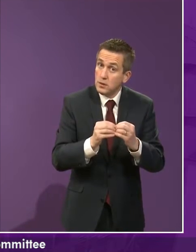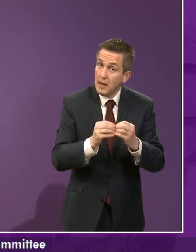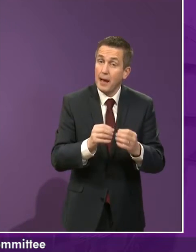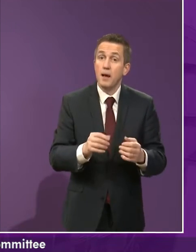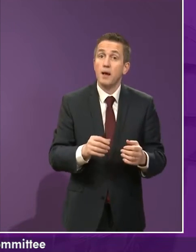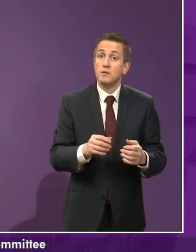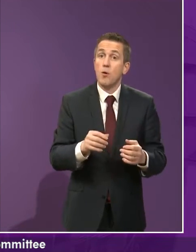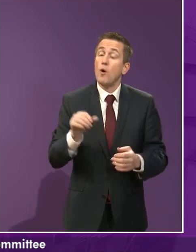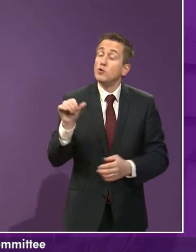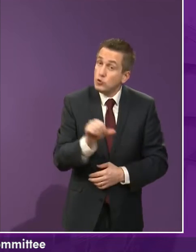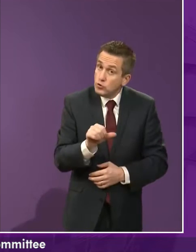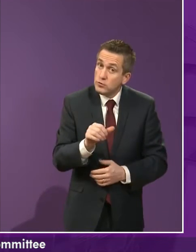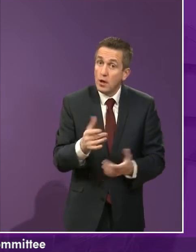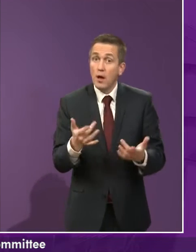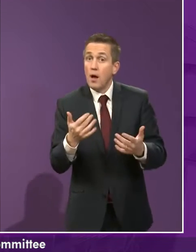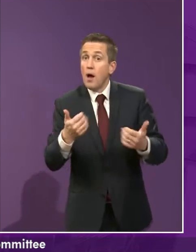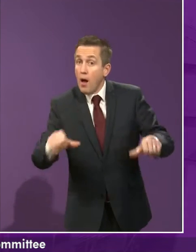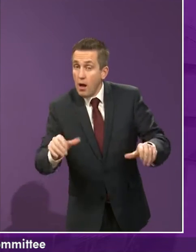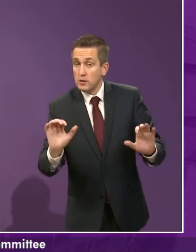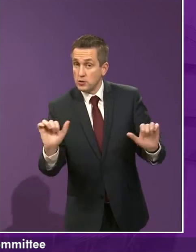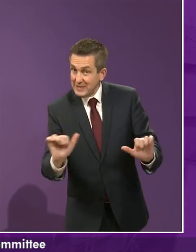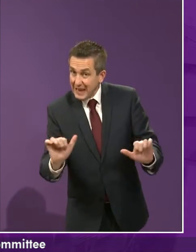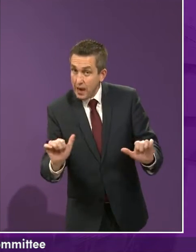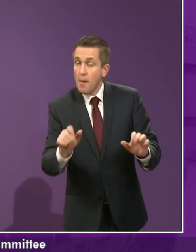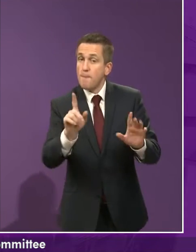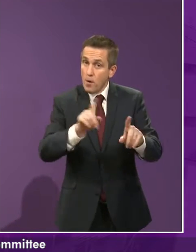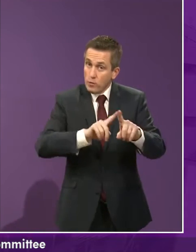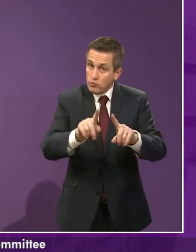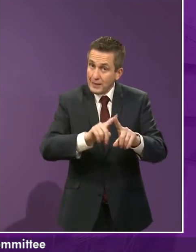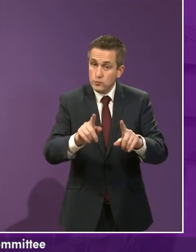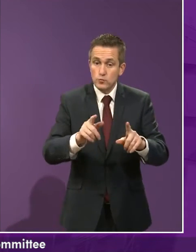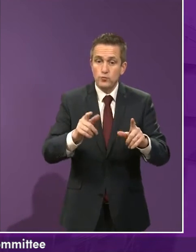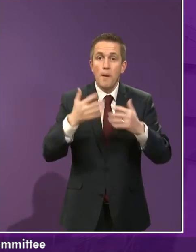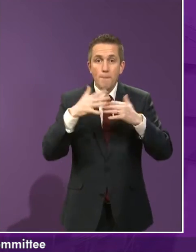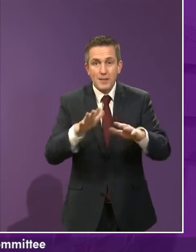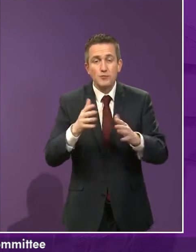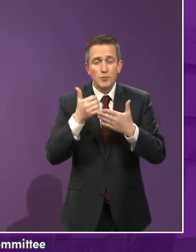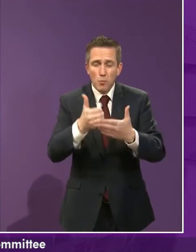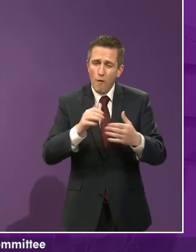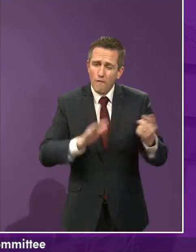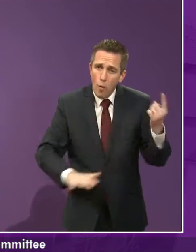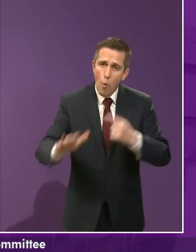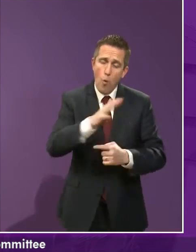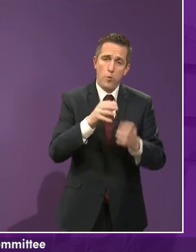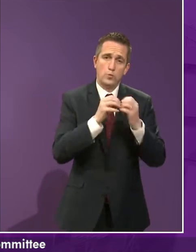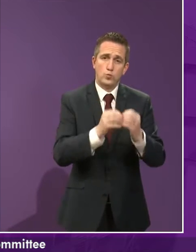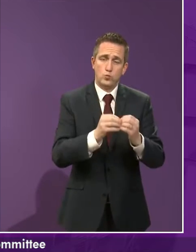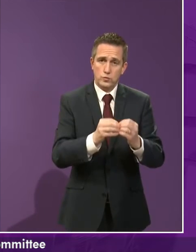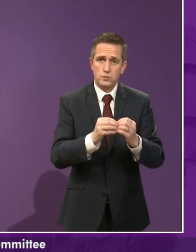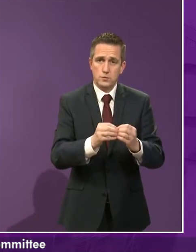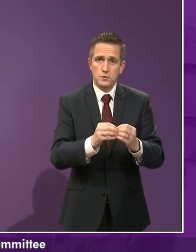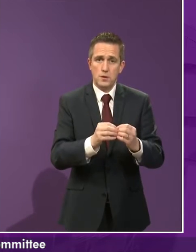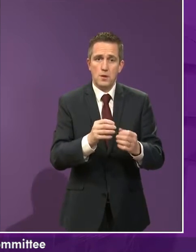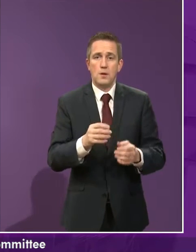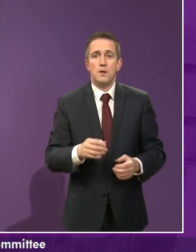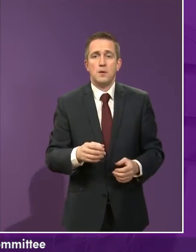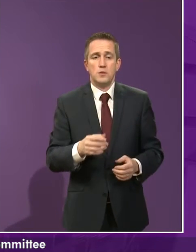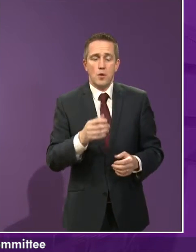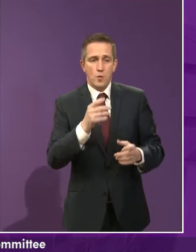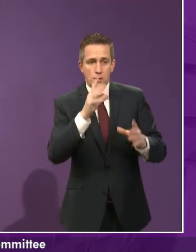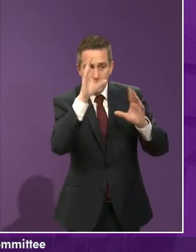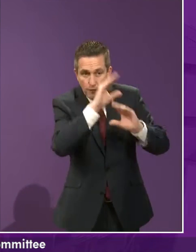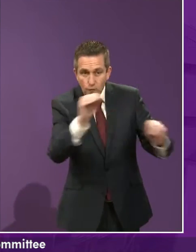be because it's still a work in progress. We still have a lot of work to do within our own institution to convince colleagues